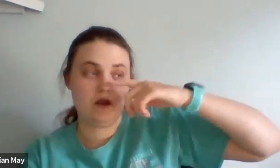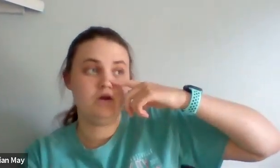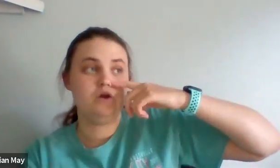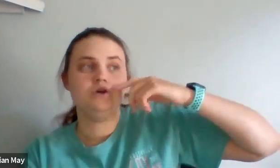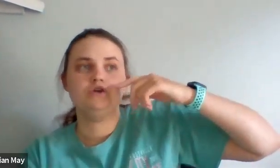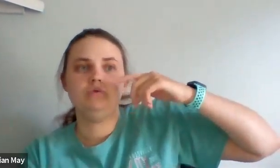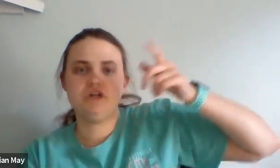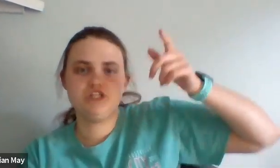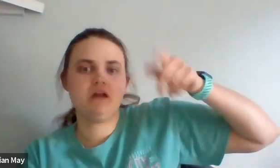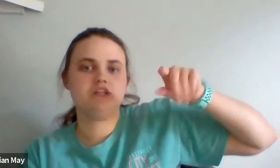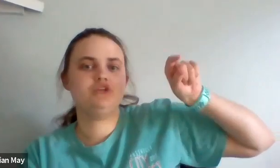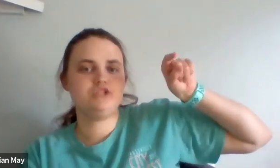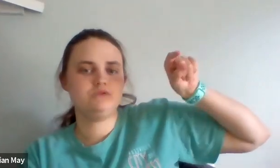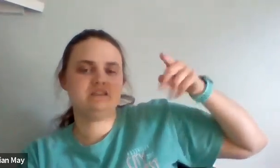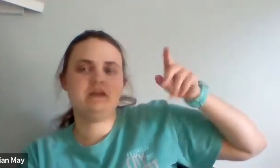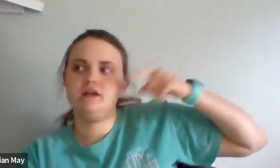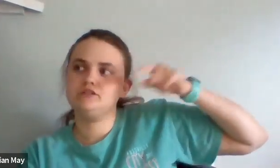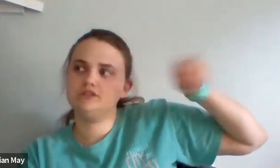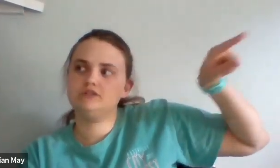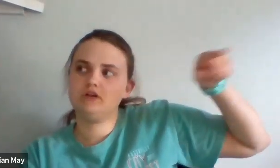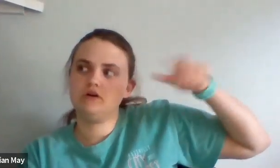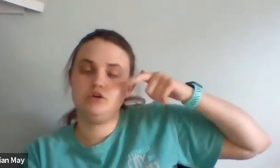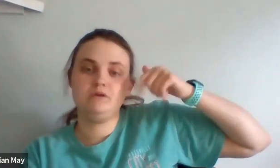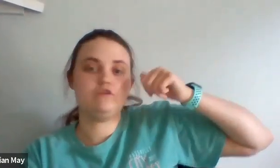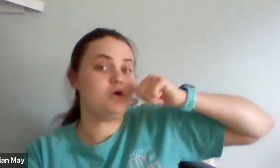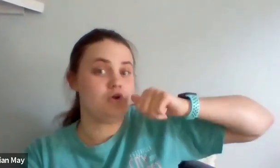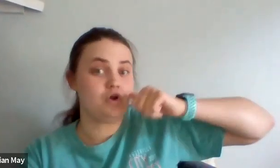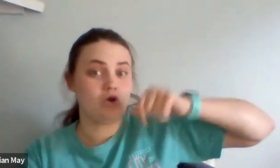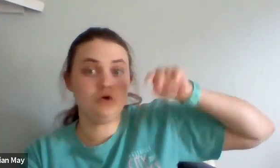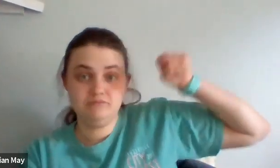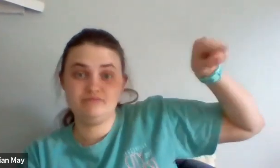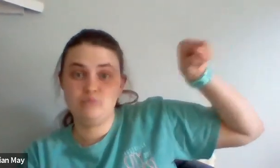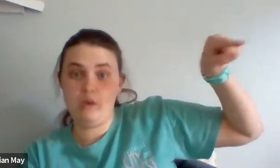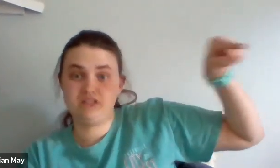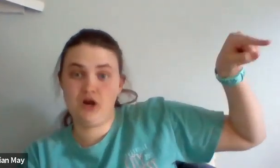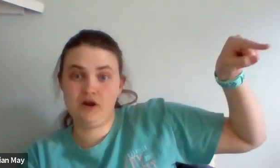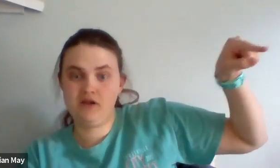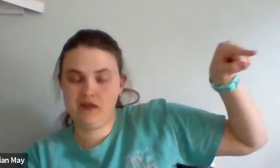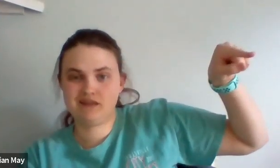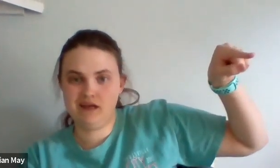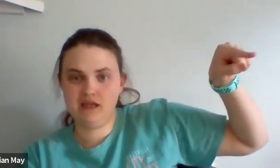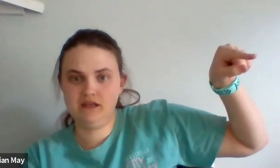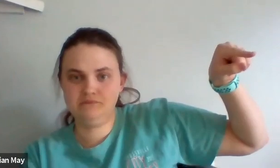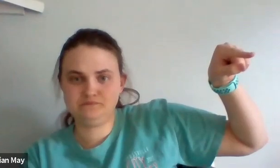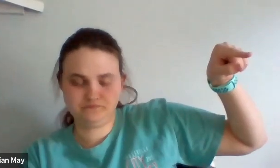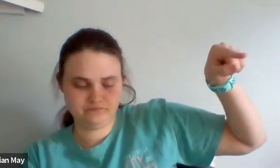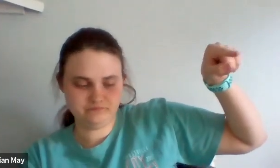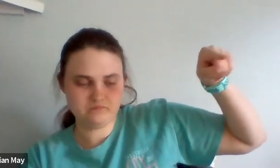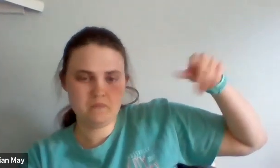there, what you would actually do is you would say like, you'd either go the girl, point to her, and that's kind of it,